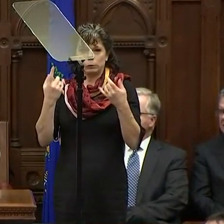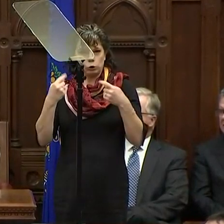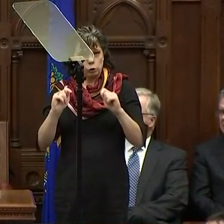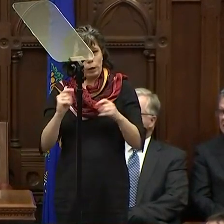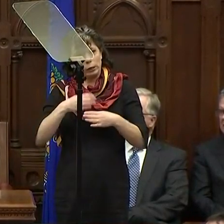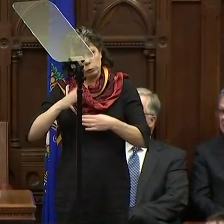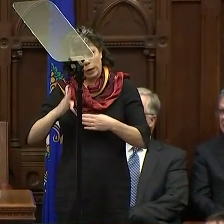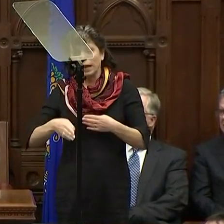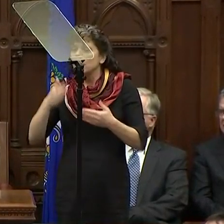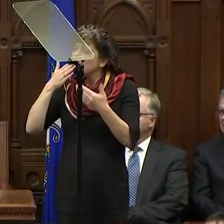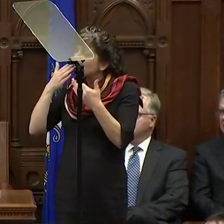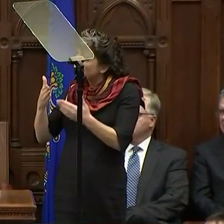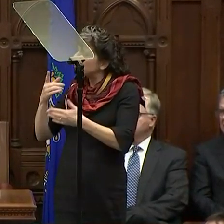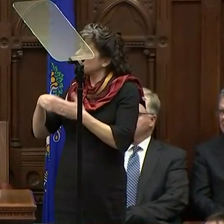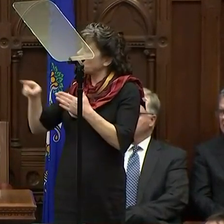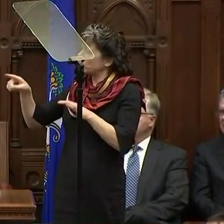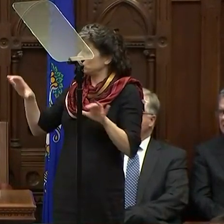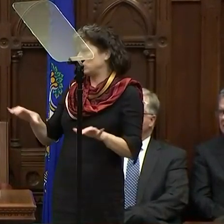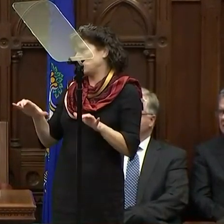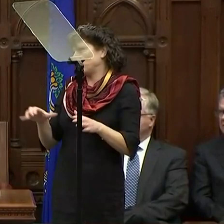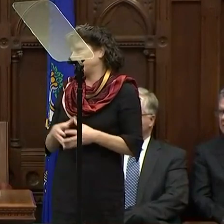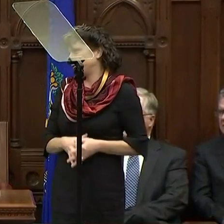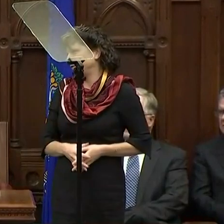at a time. Thank you for what you're doing.